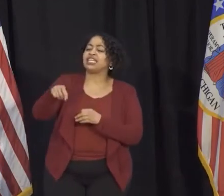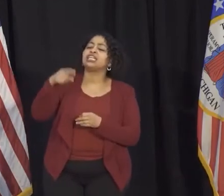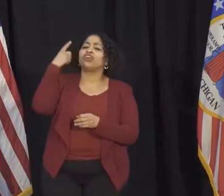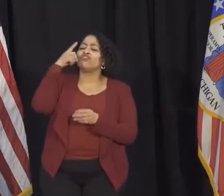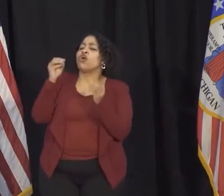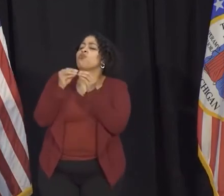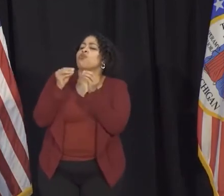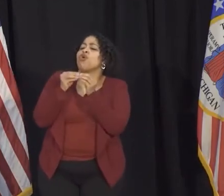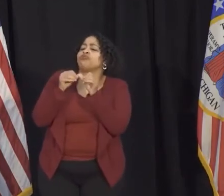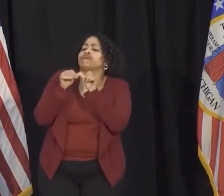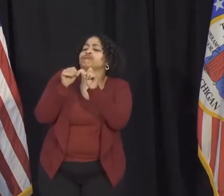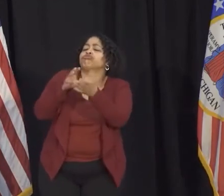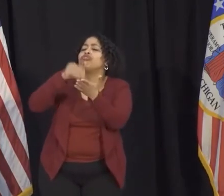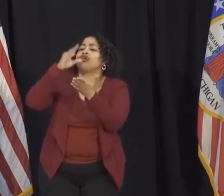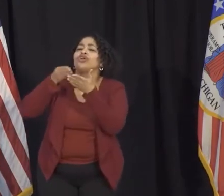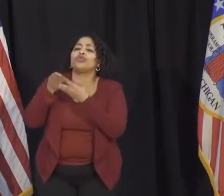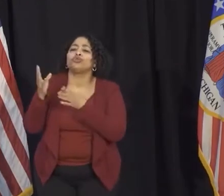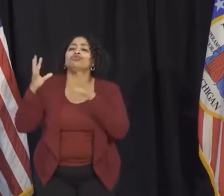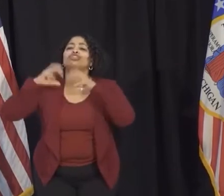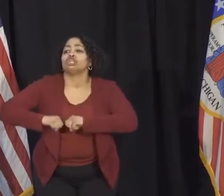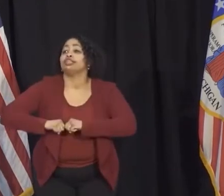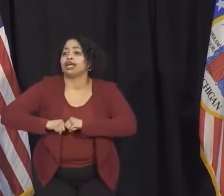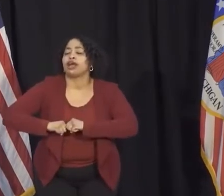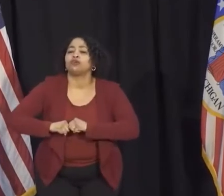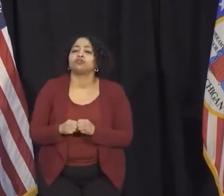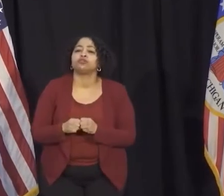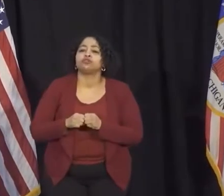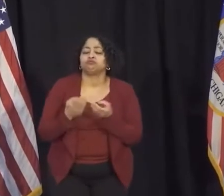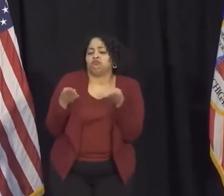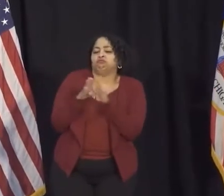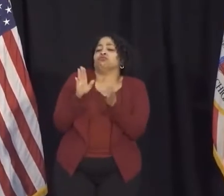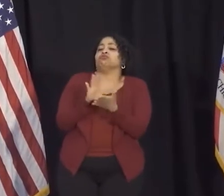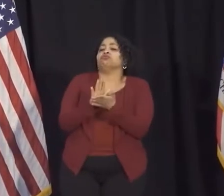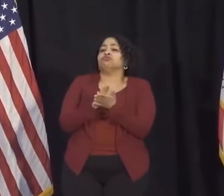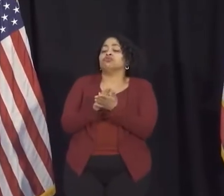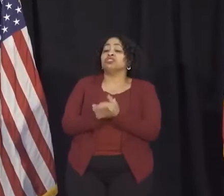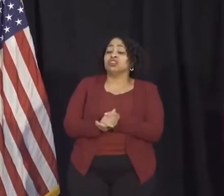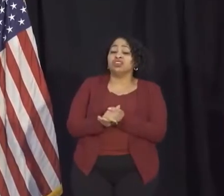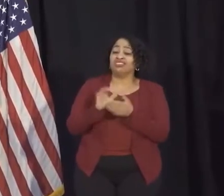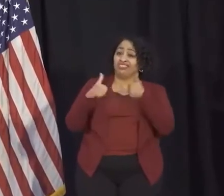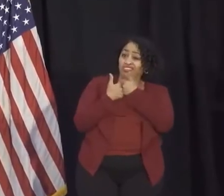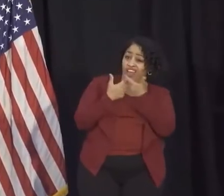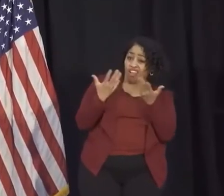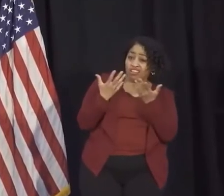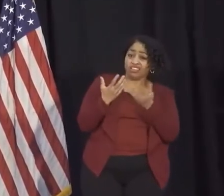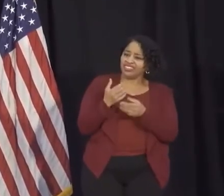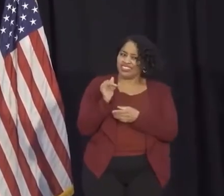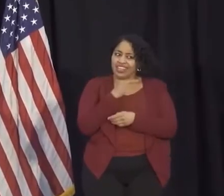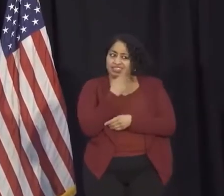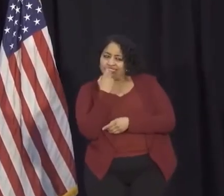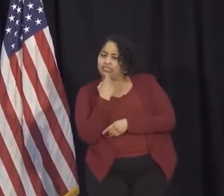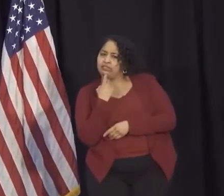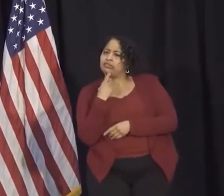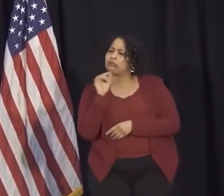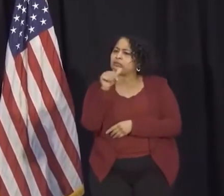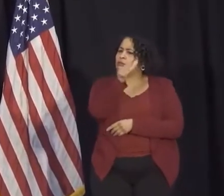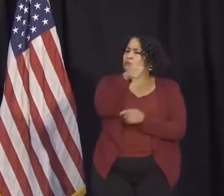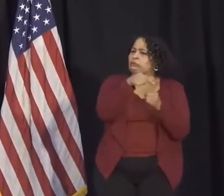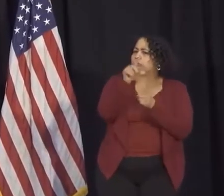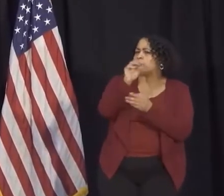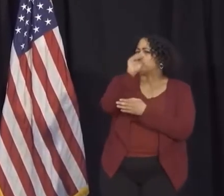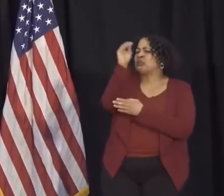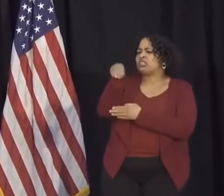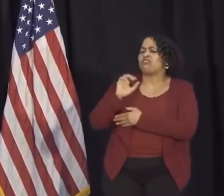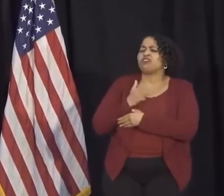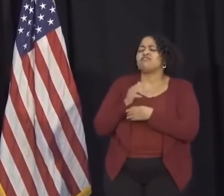to continue learning through the shutdown. The challenge, as Jerry indicated, is that only about 10 to